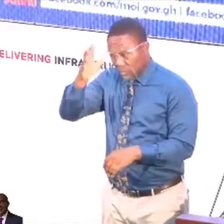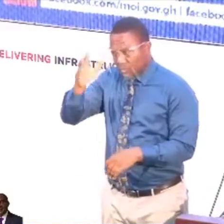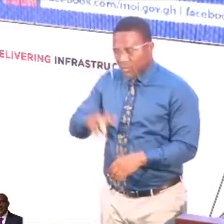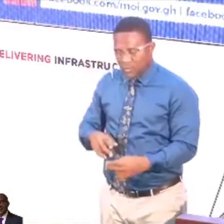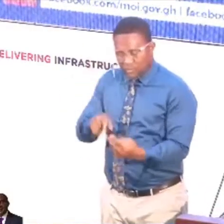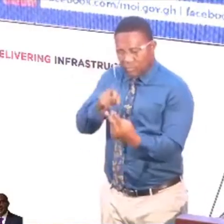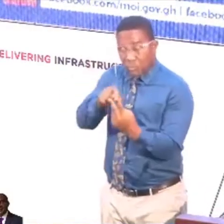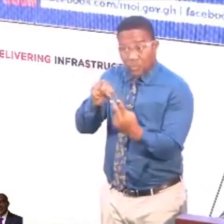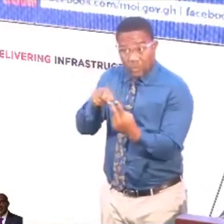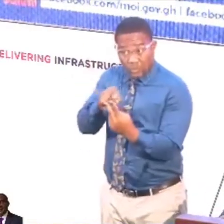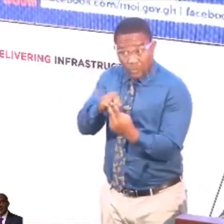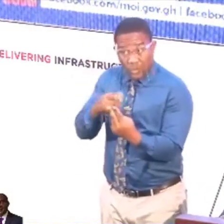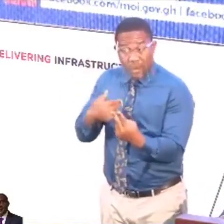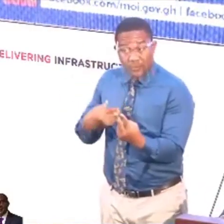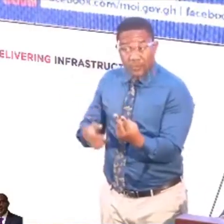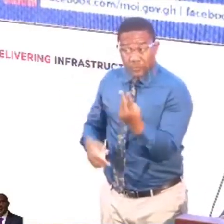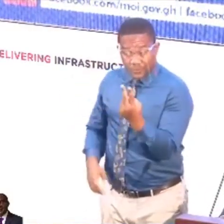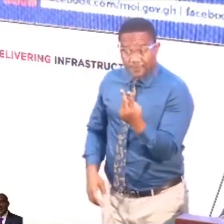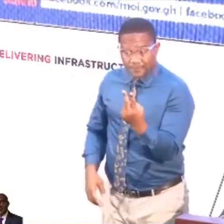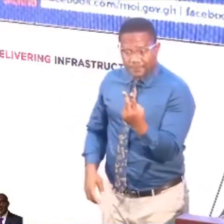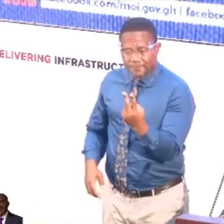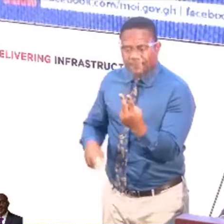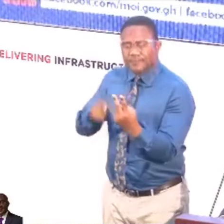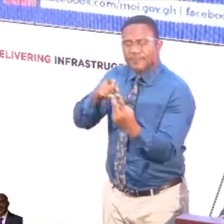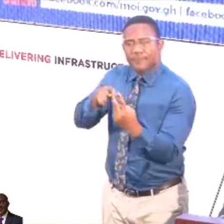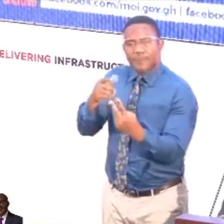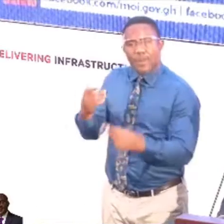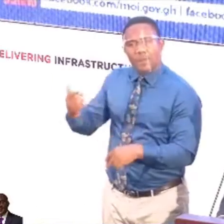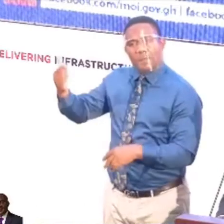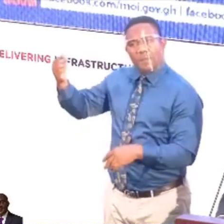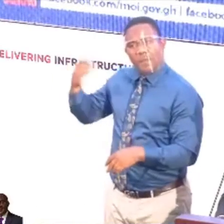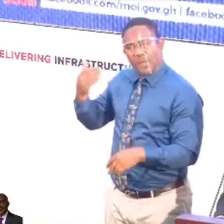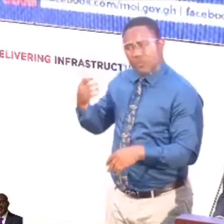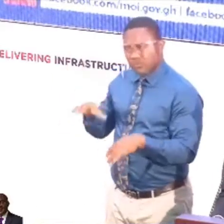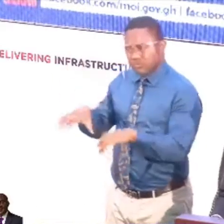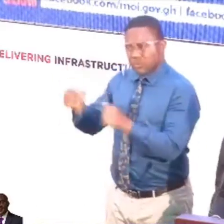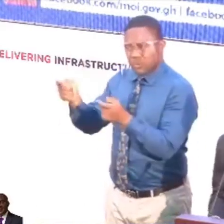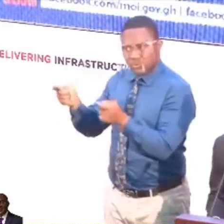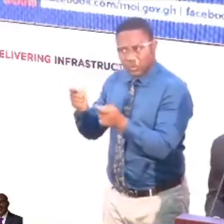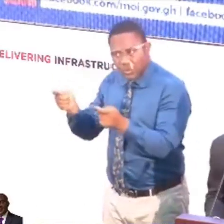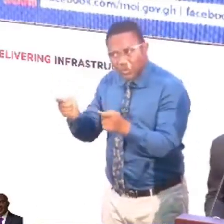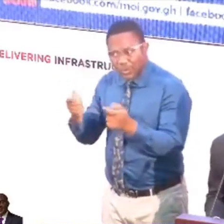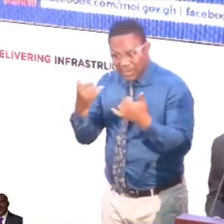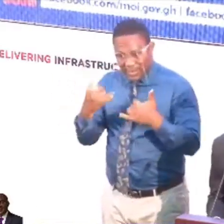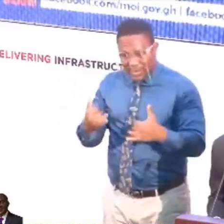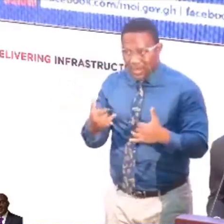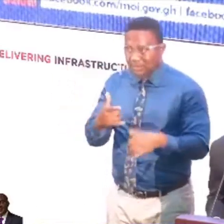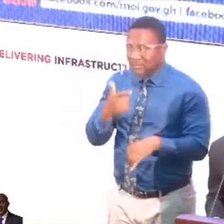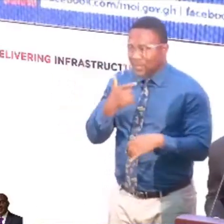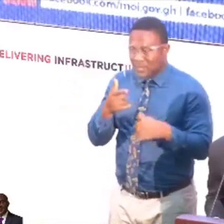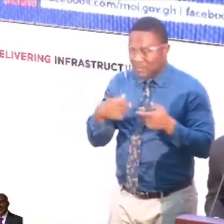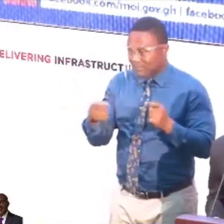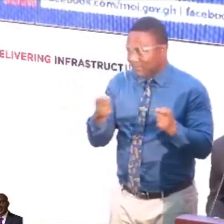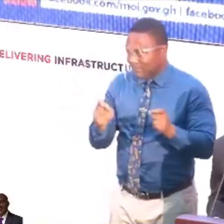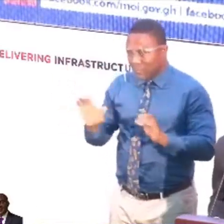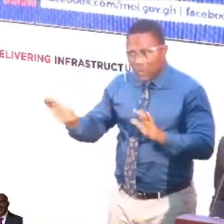power, each of whom has had the chance to run this country for about 4